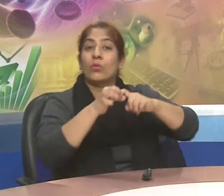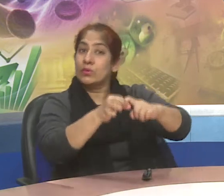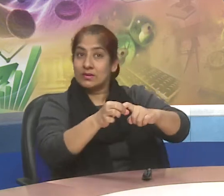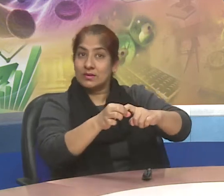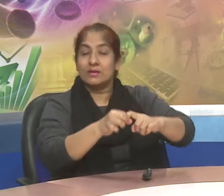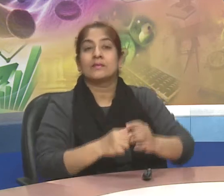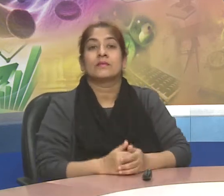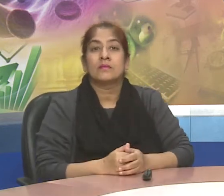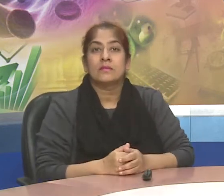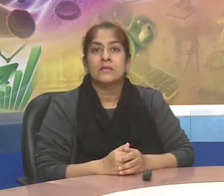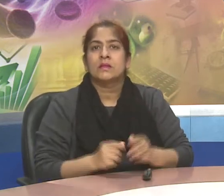Question number 4,